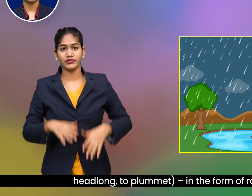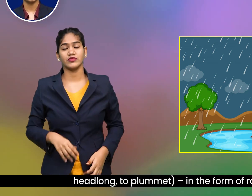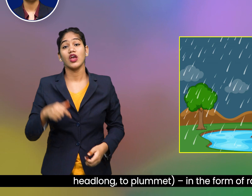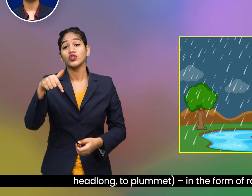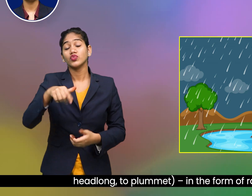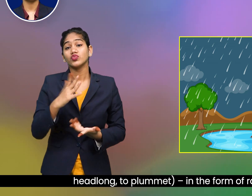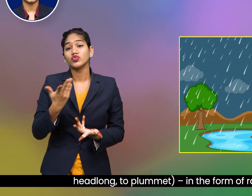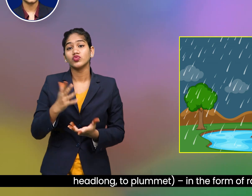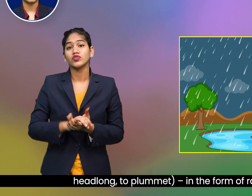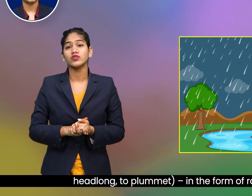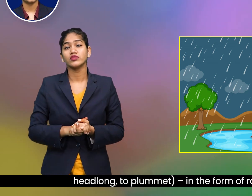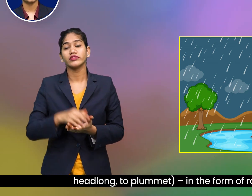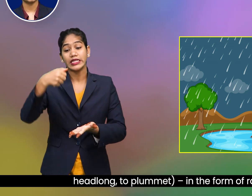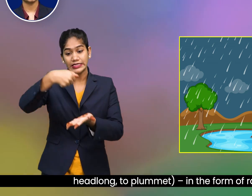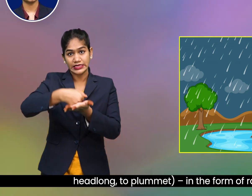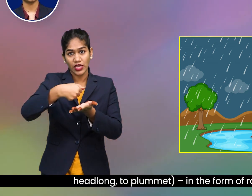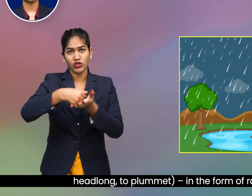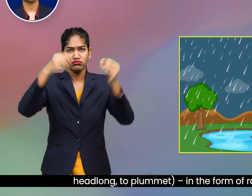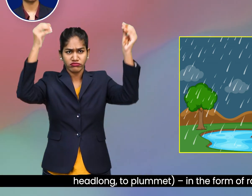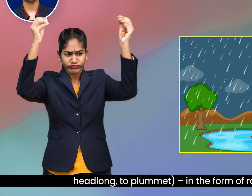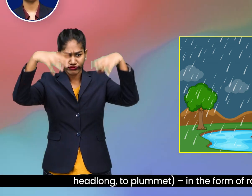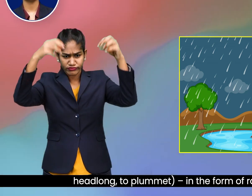to plummet.